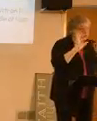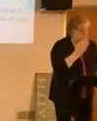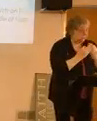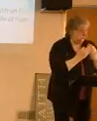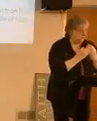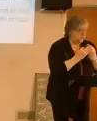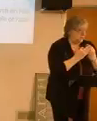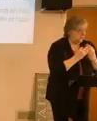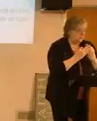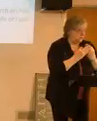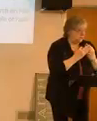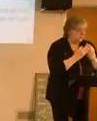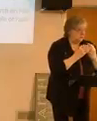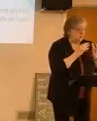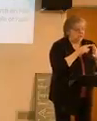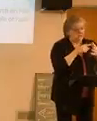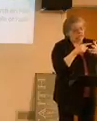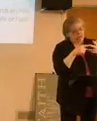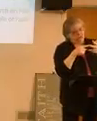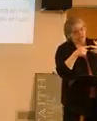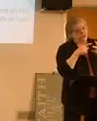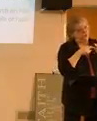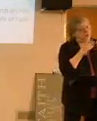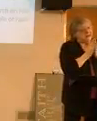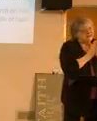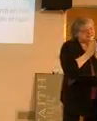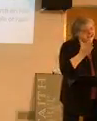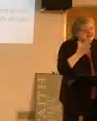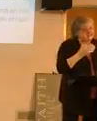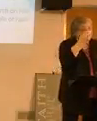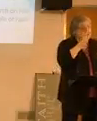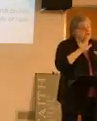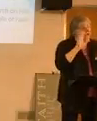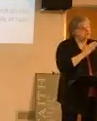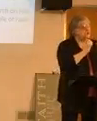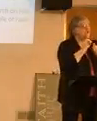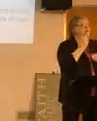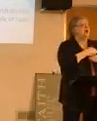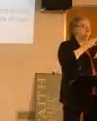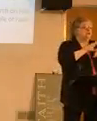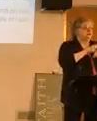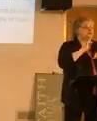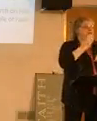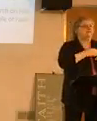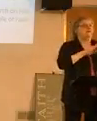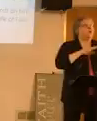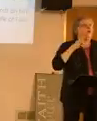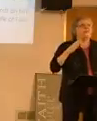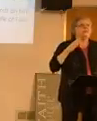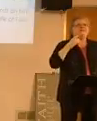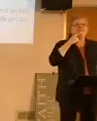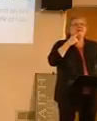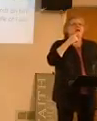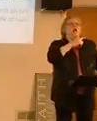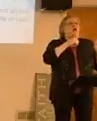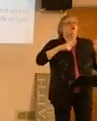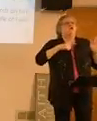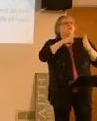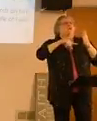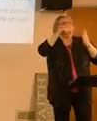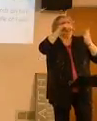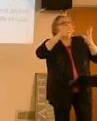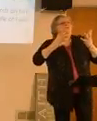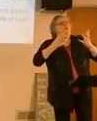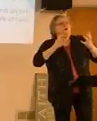And third, what exciting things could God do in our church if we were open to say, Lord, what is it that